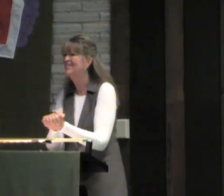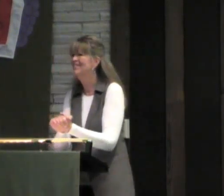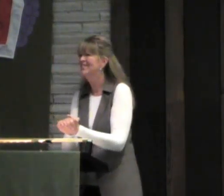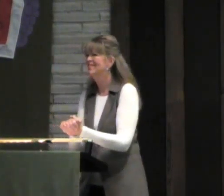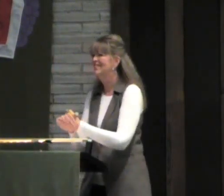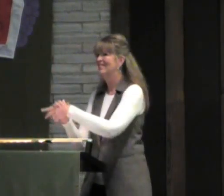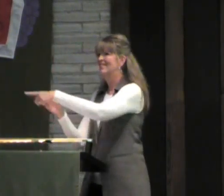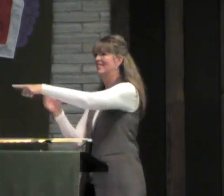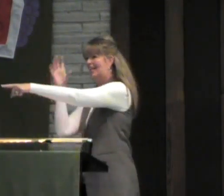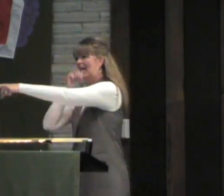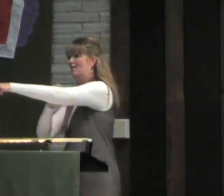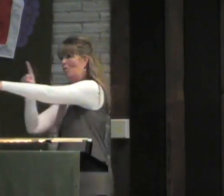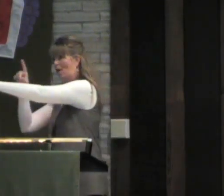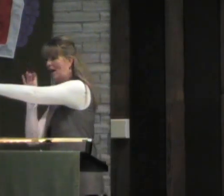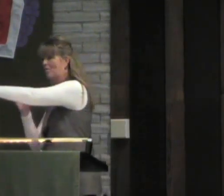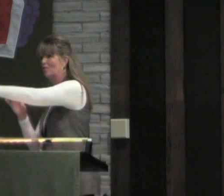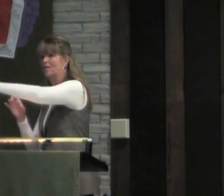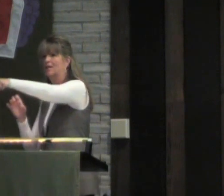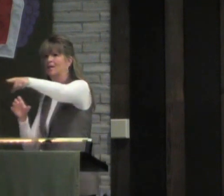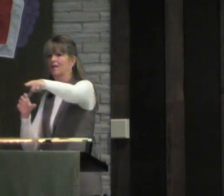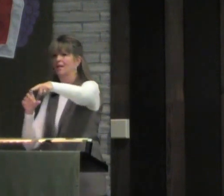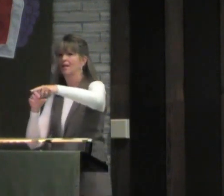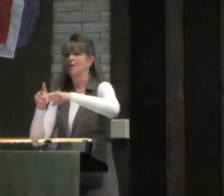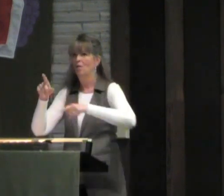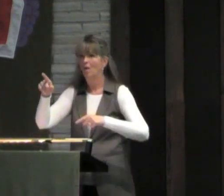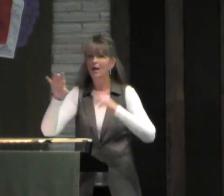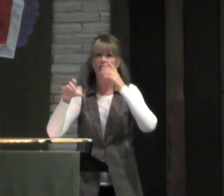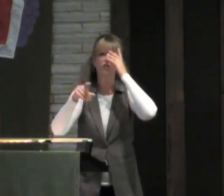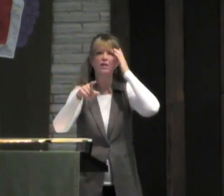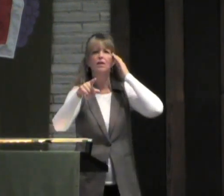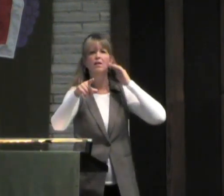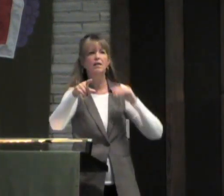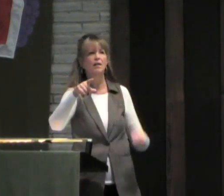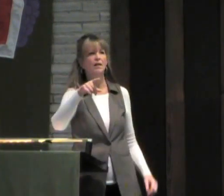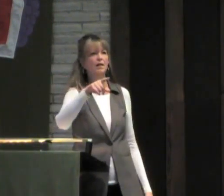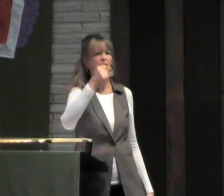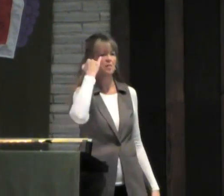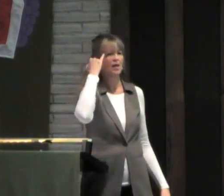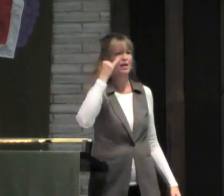wife, how old was she? Can you guess? You said 100? 100?